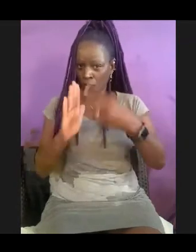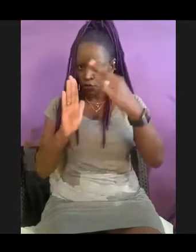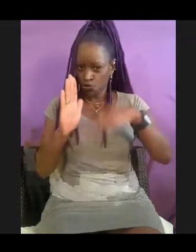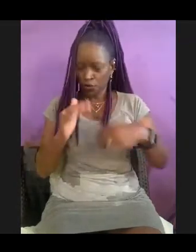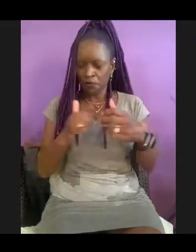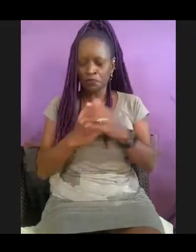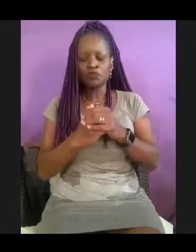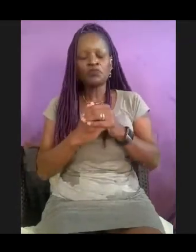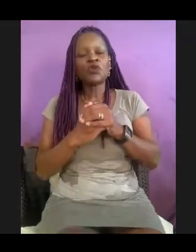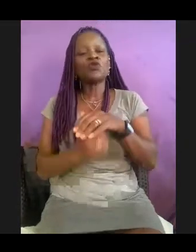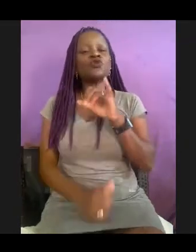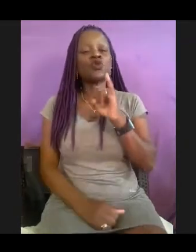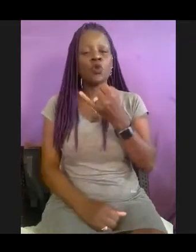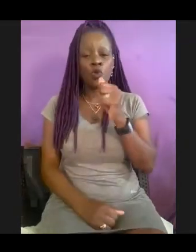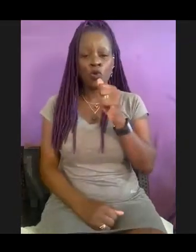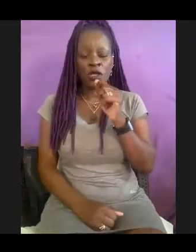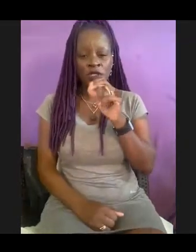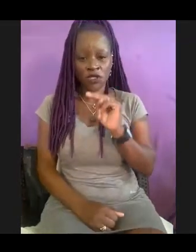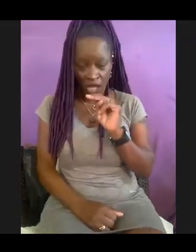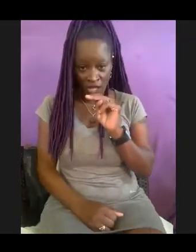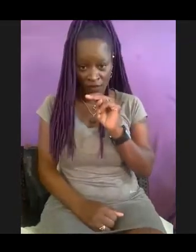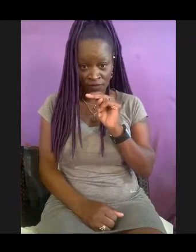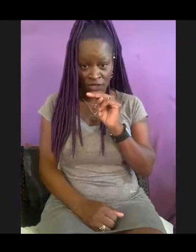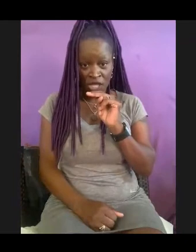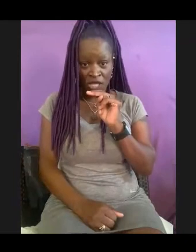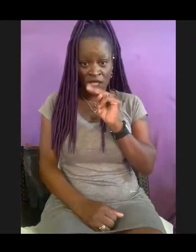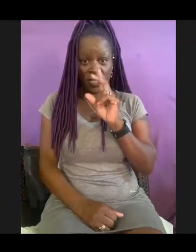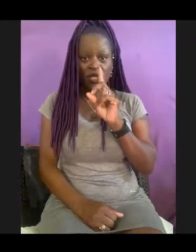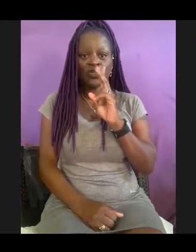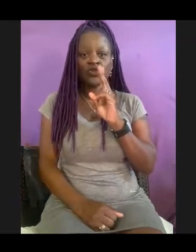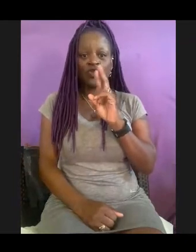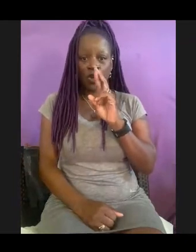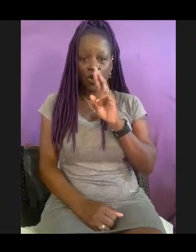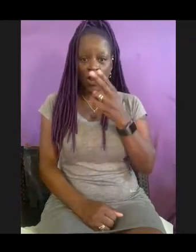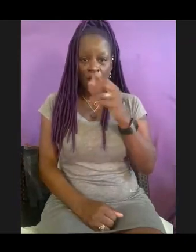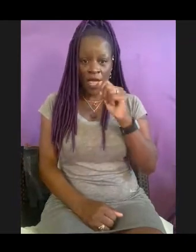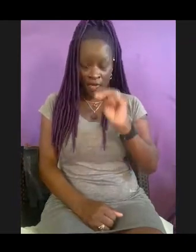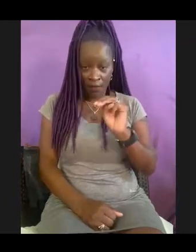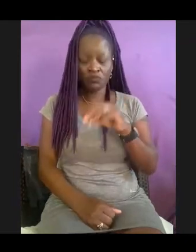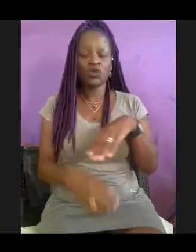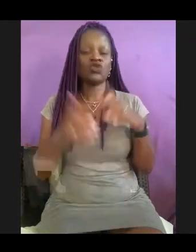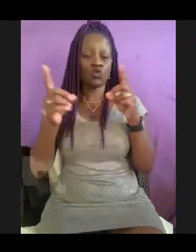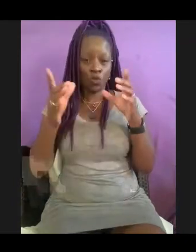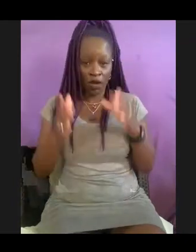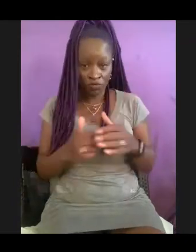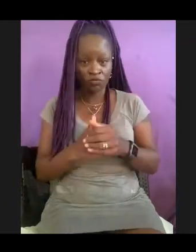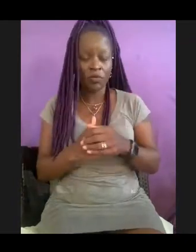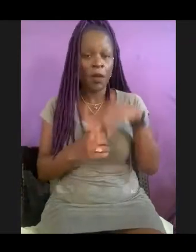Jane Dunhamn, Director of National Black Disability Coalition,